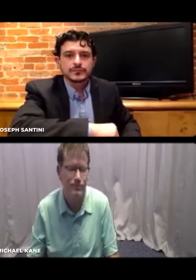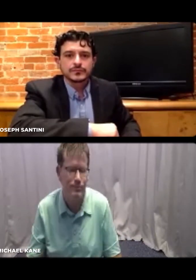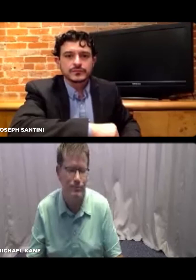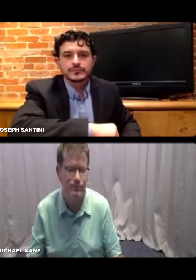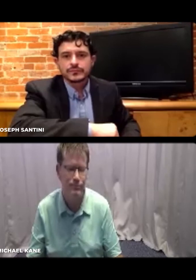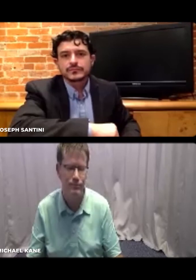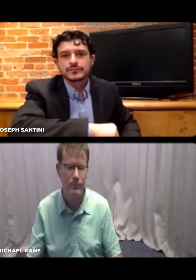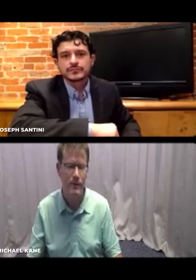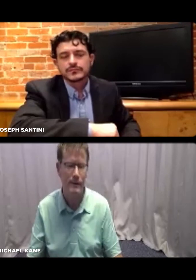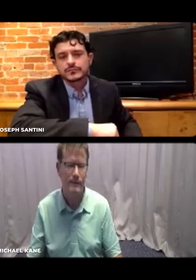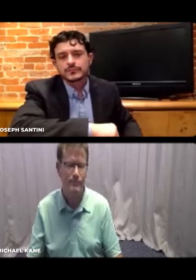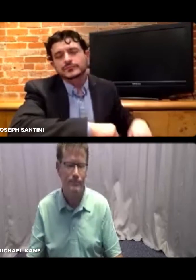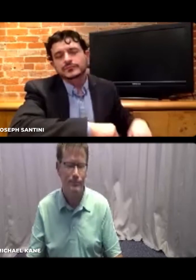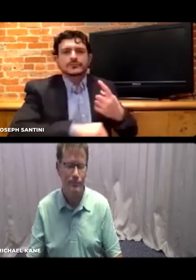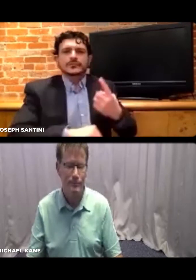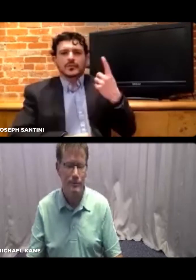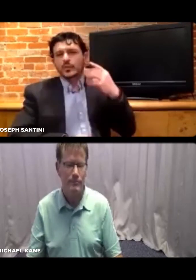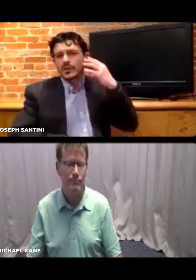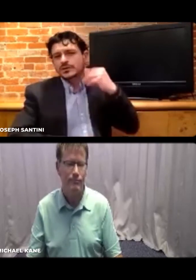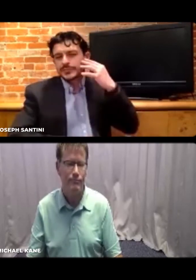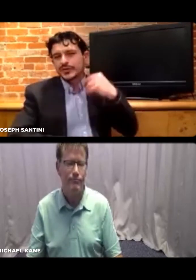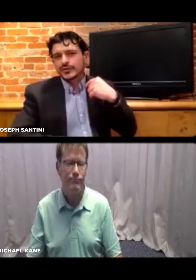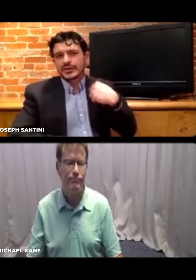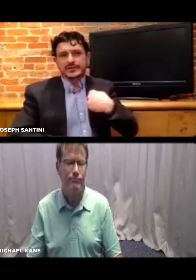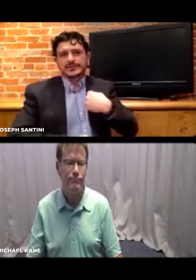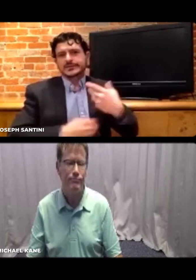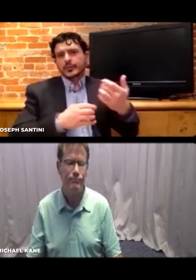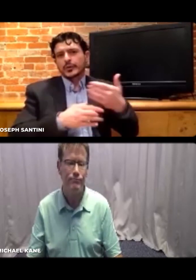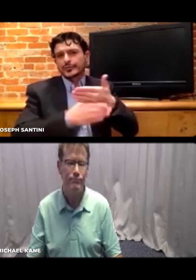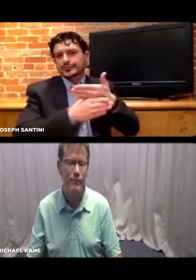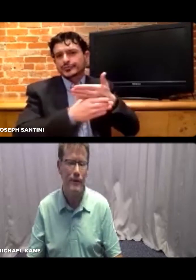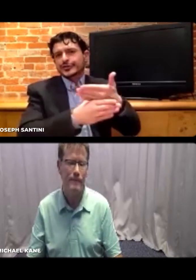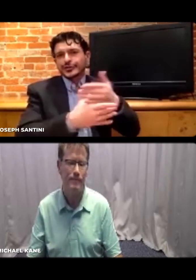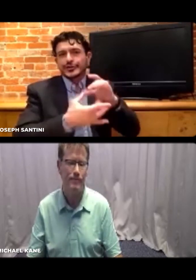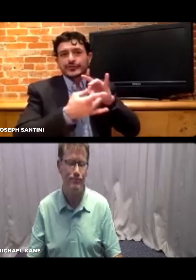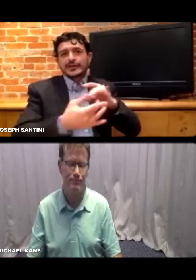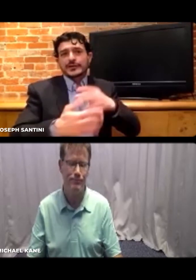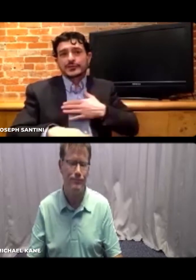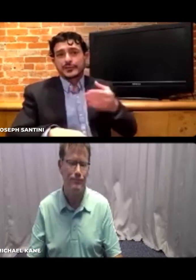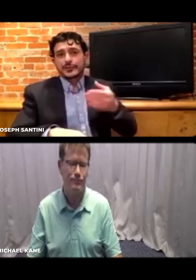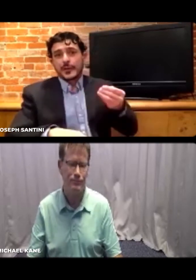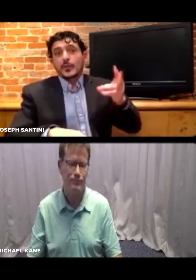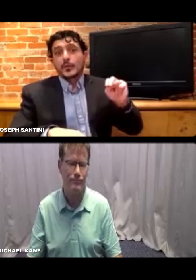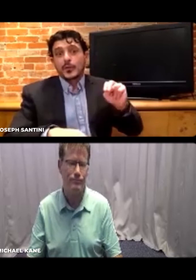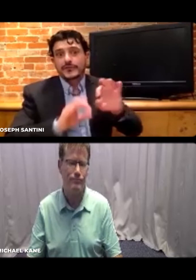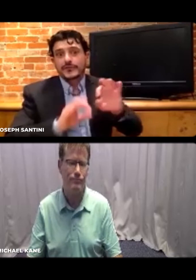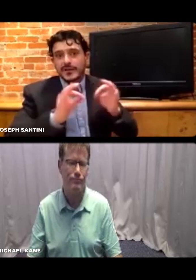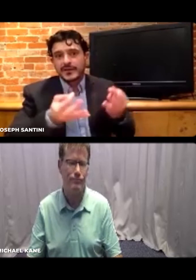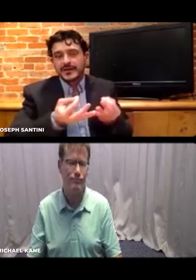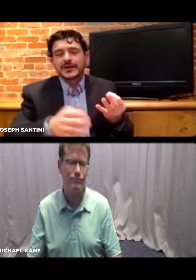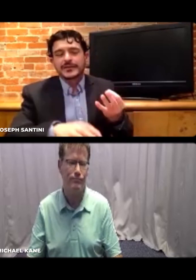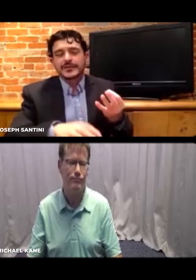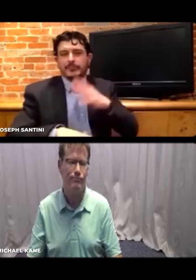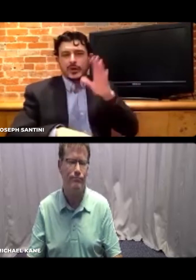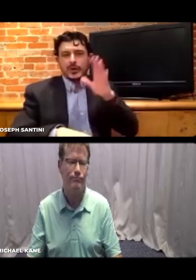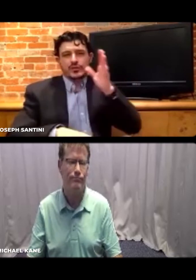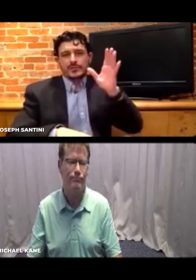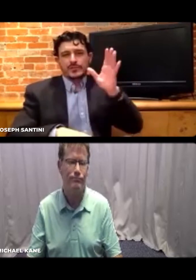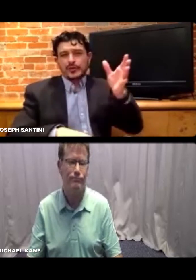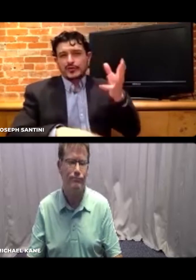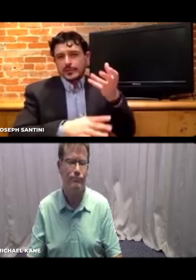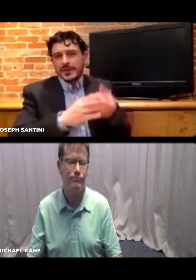Uh-huh. An experience I'd like to share with my own family that I had. My grandmother